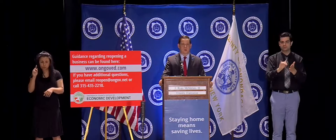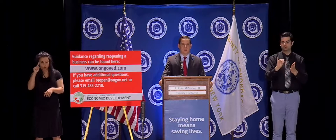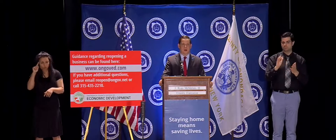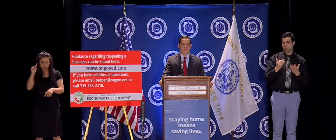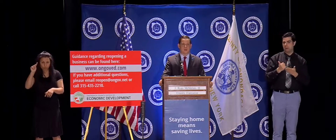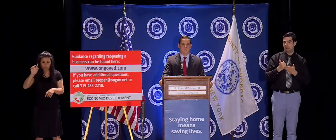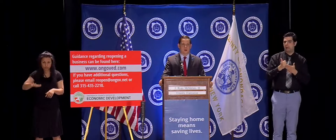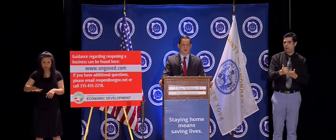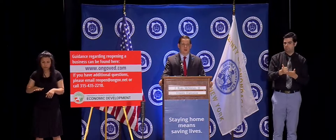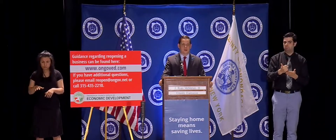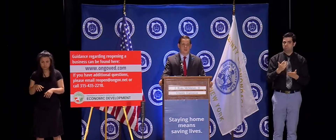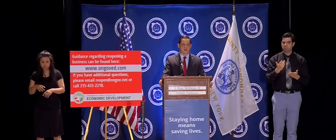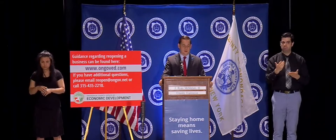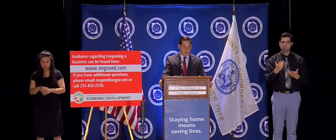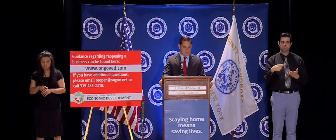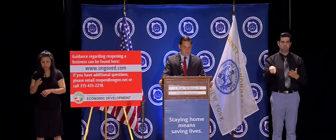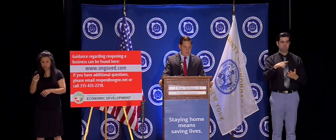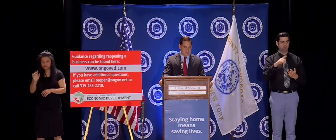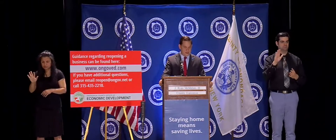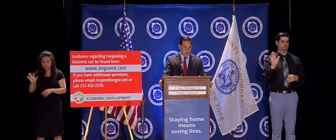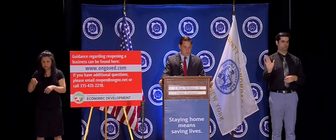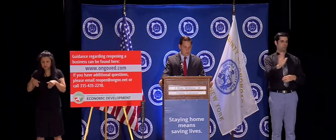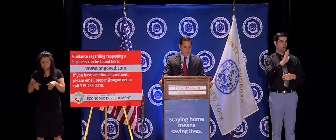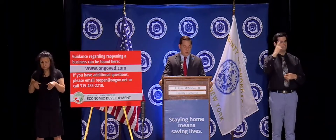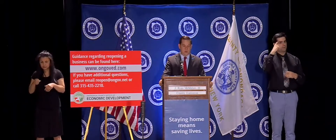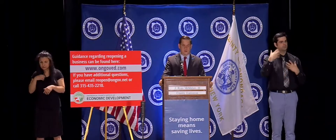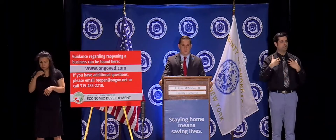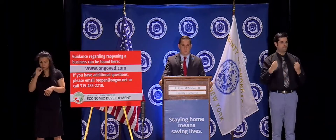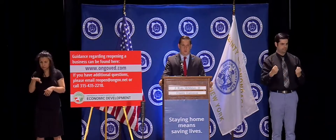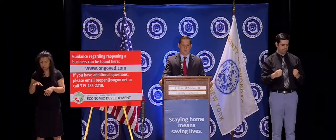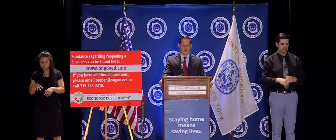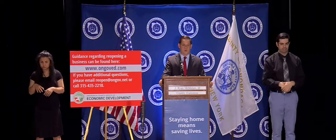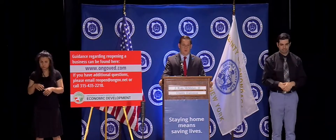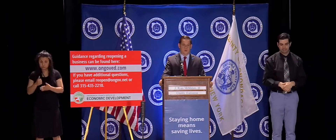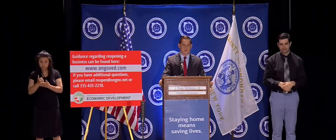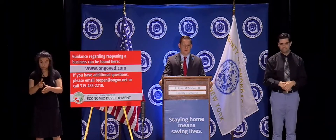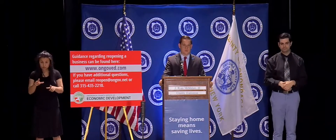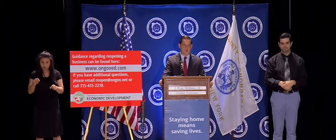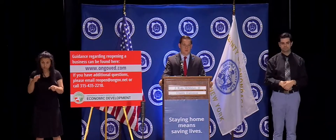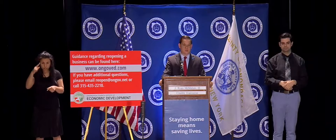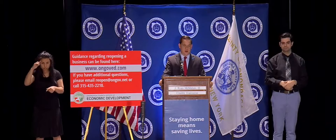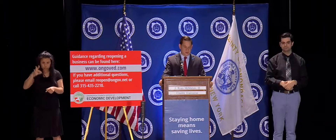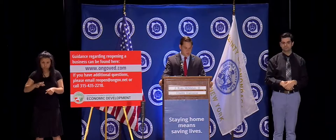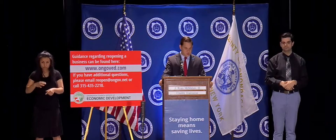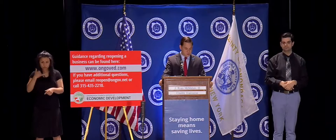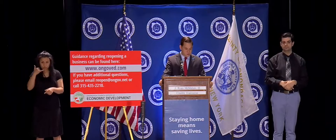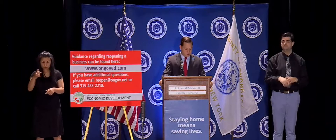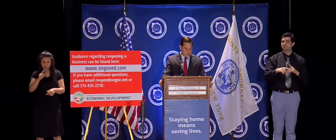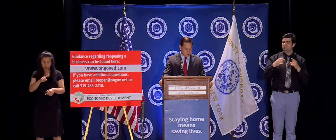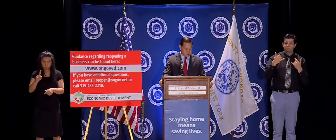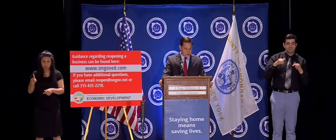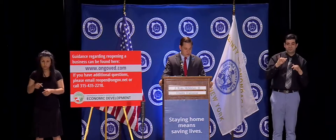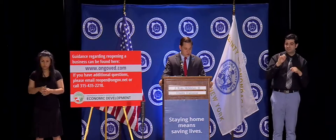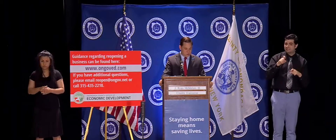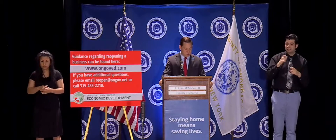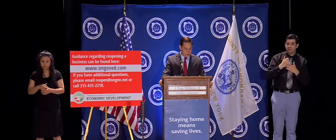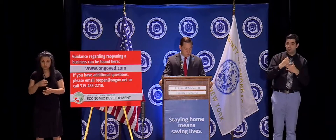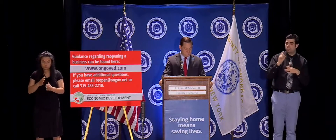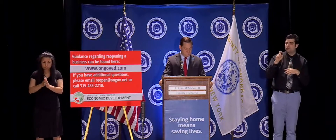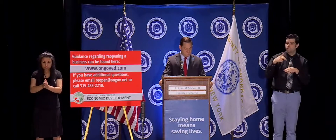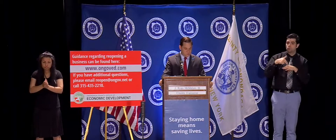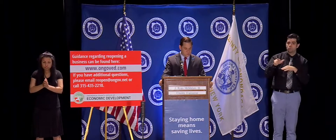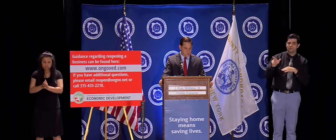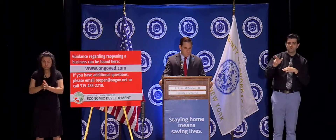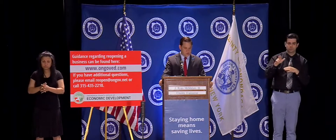well. But certainly if you need help to talk to someone, referrals, strategies, reach out to